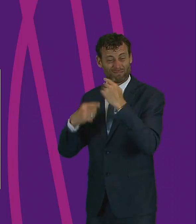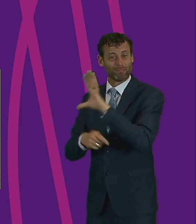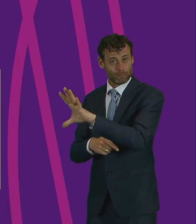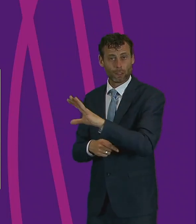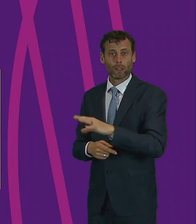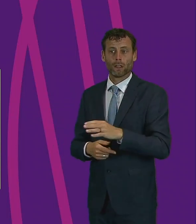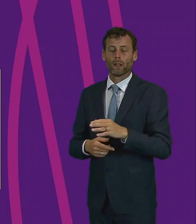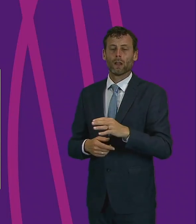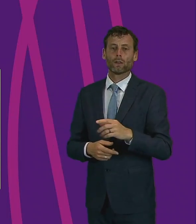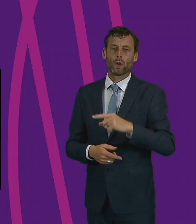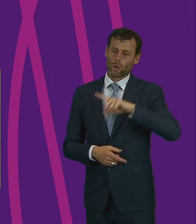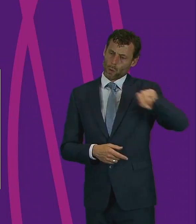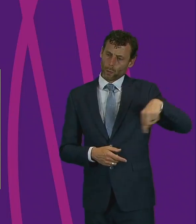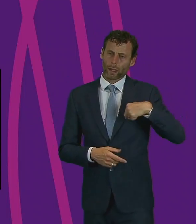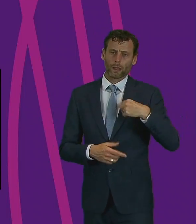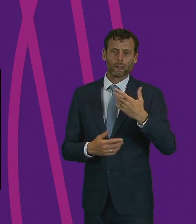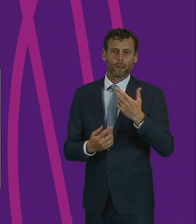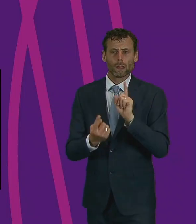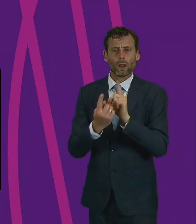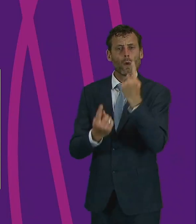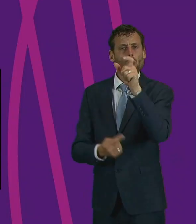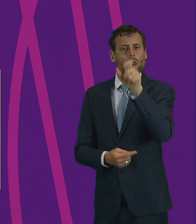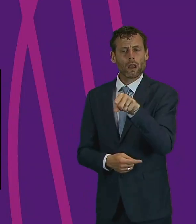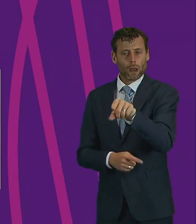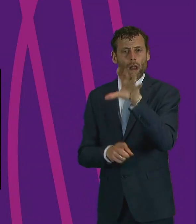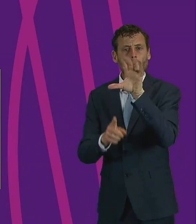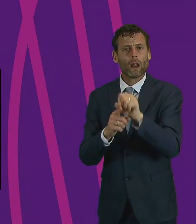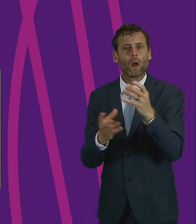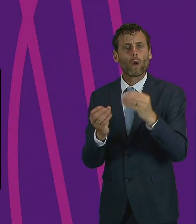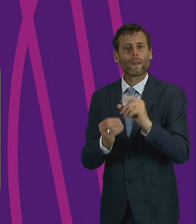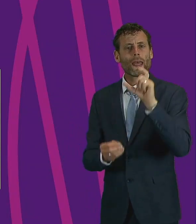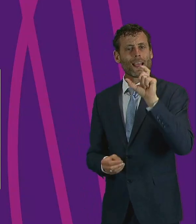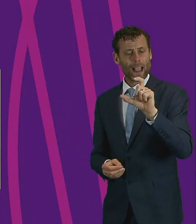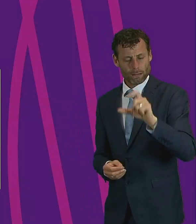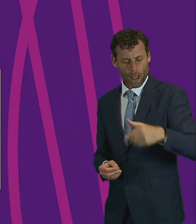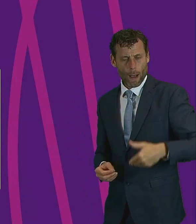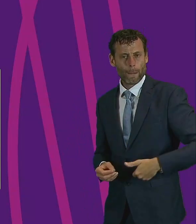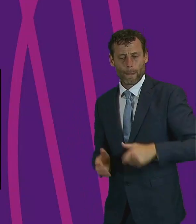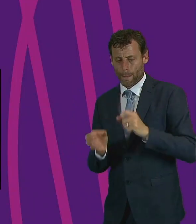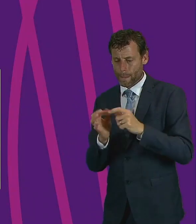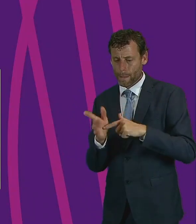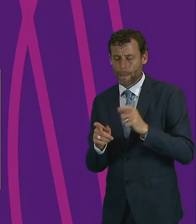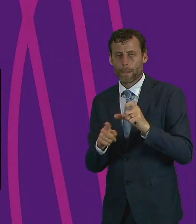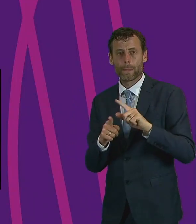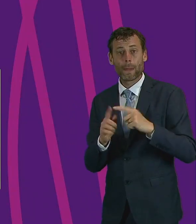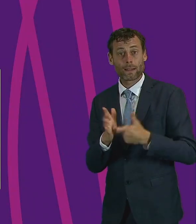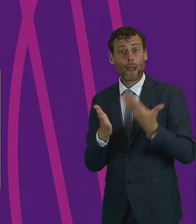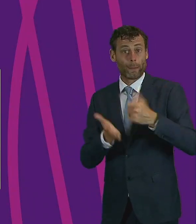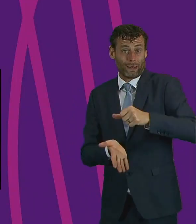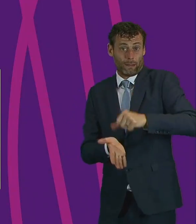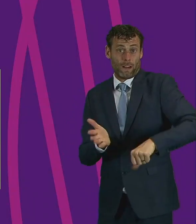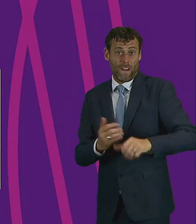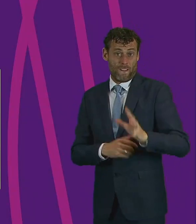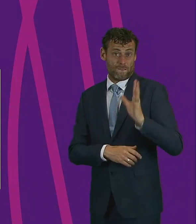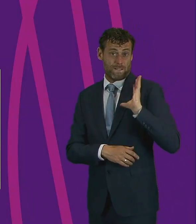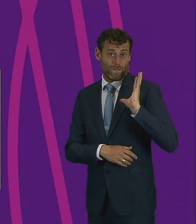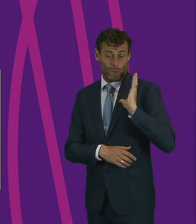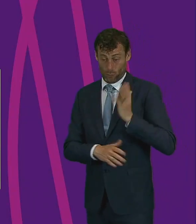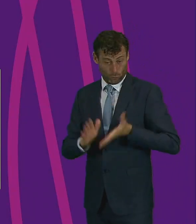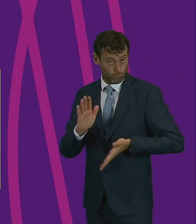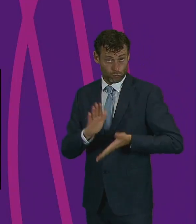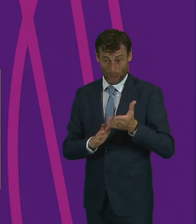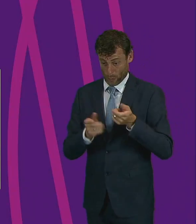of a constituent of hers who was diagnosed with cancer of the bladder 5 weeks ago, received surgery and treatment immediately,